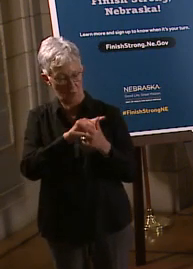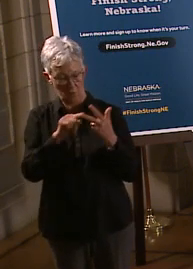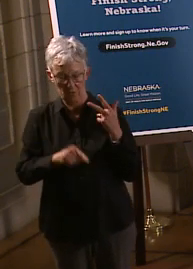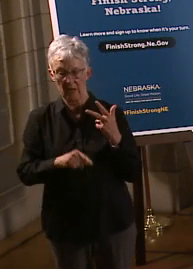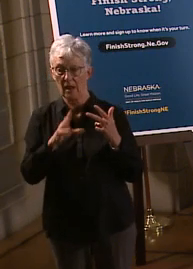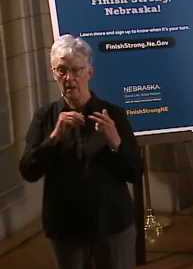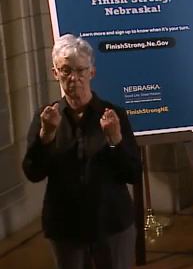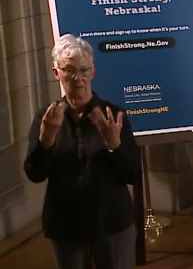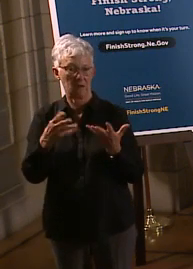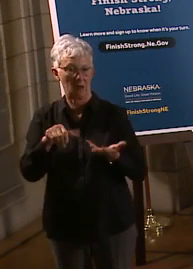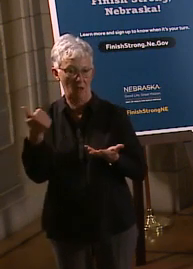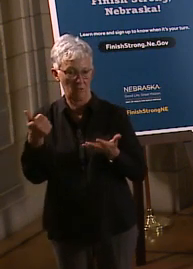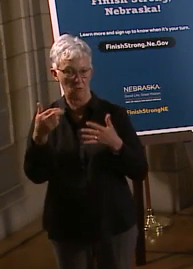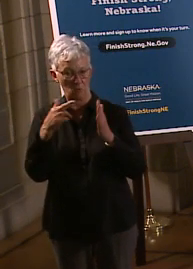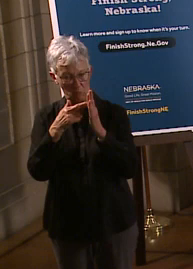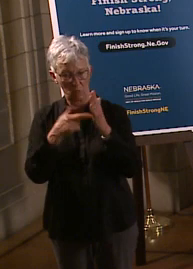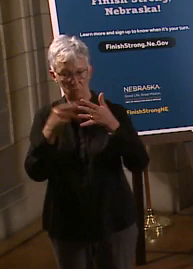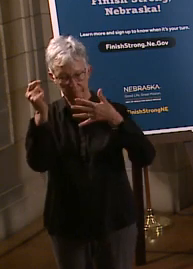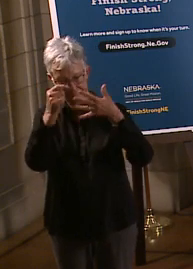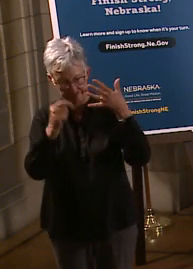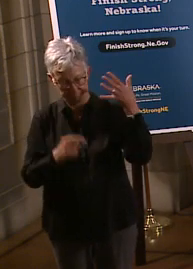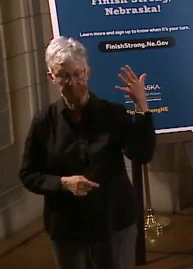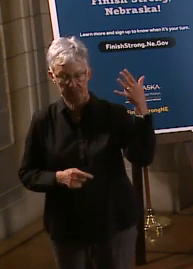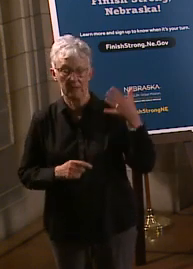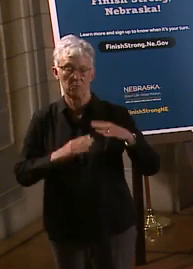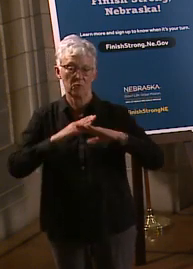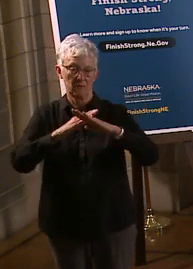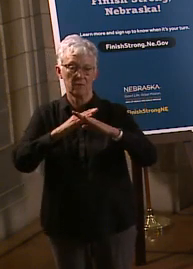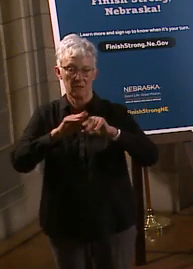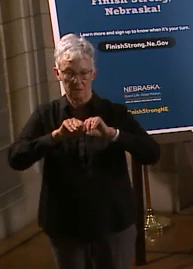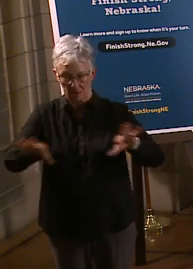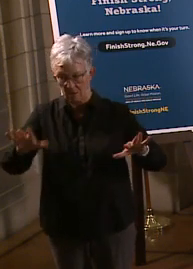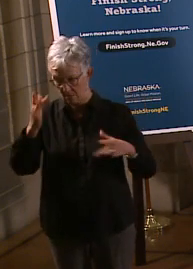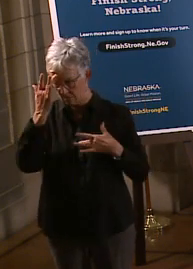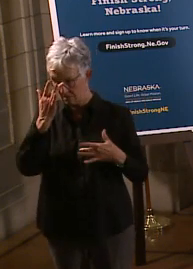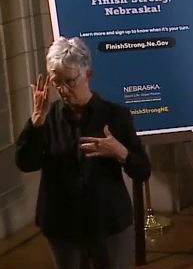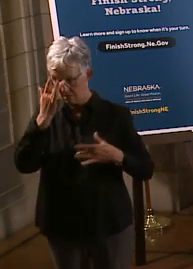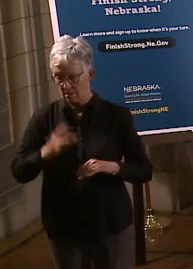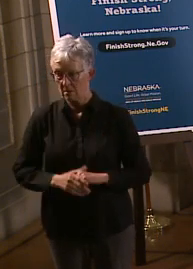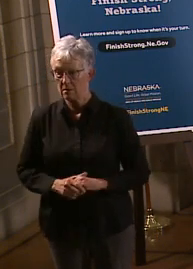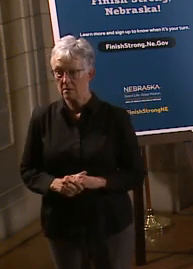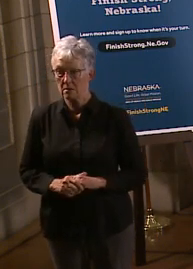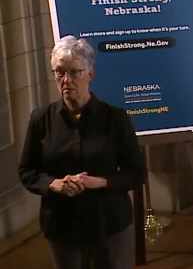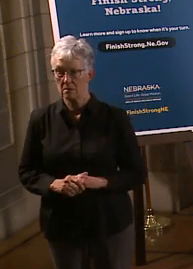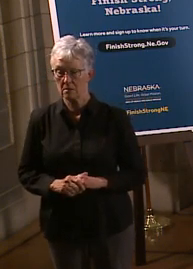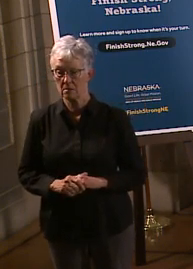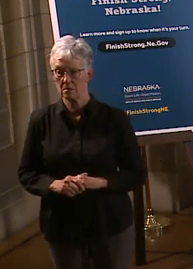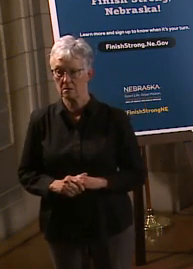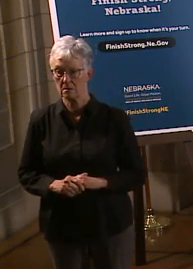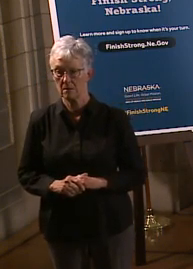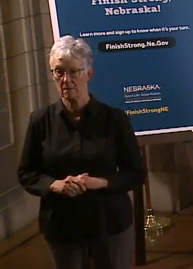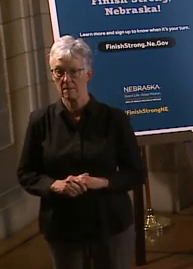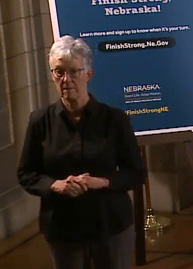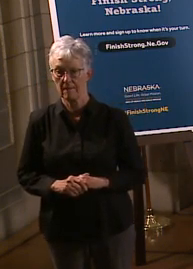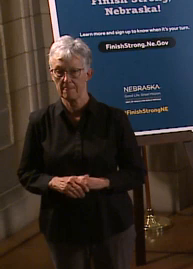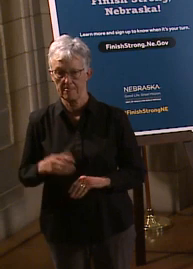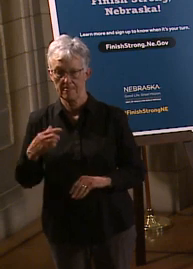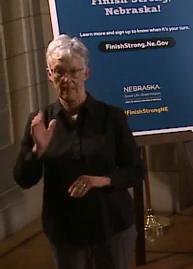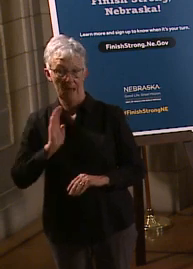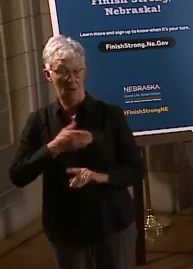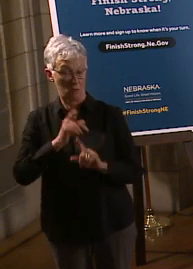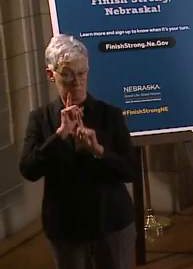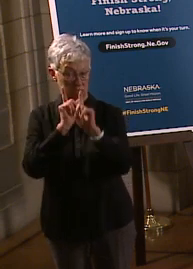focus on those good practices while we get people vaccinated. And then, of course, all of this is around making sure that we preserve our